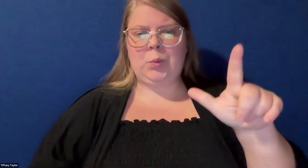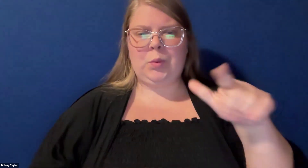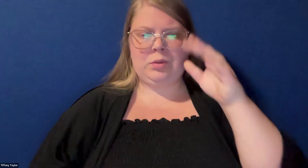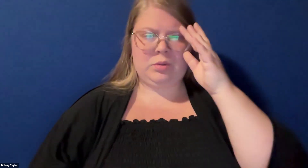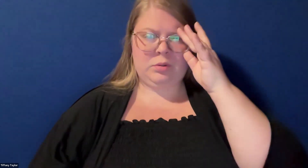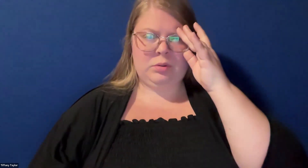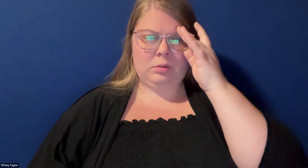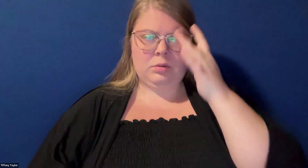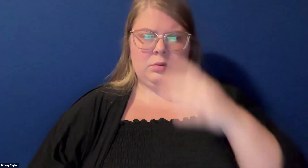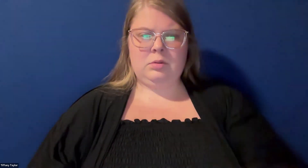am